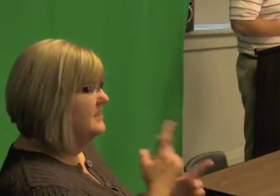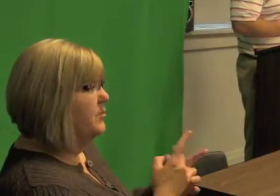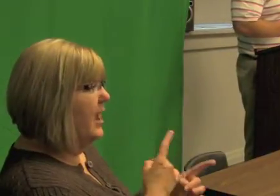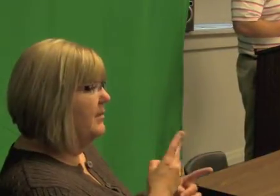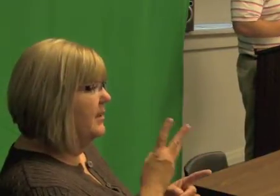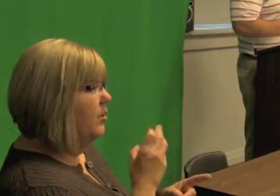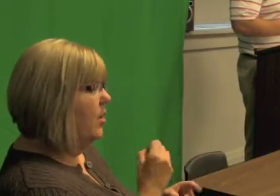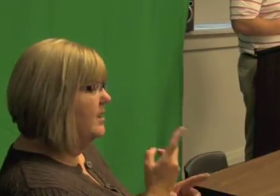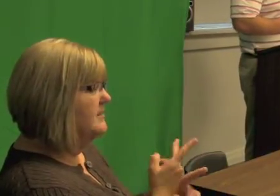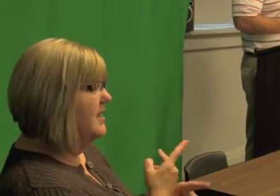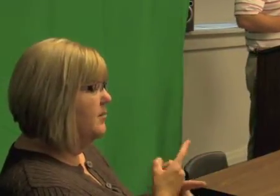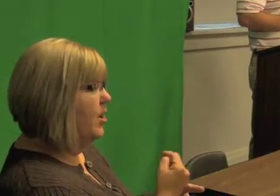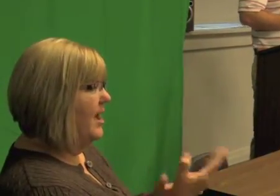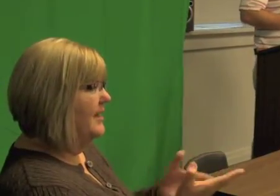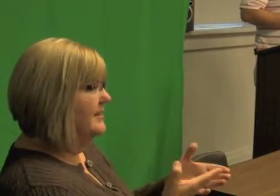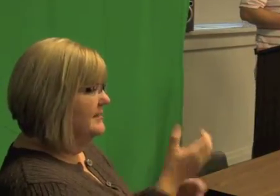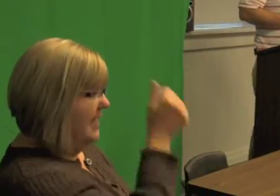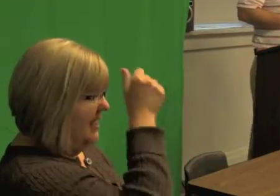Whatever.